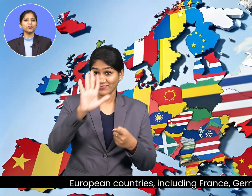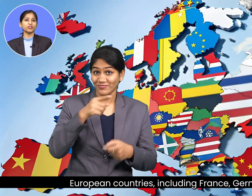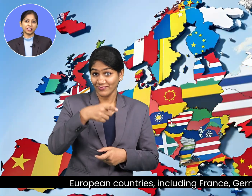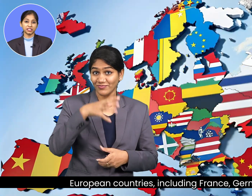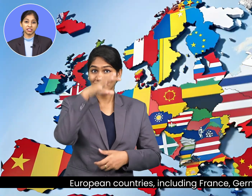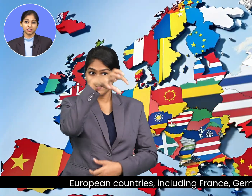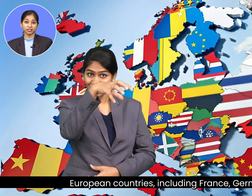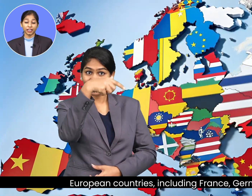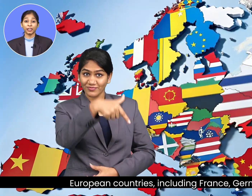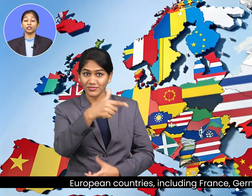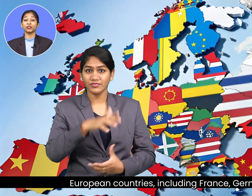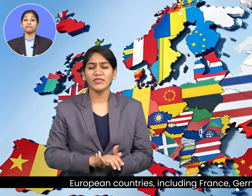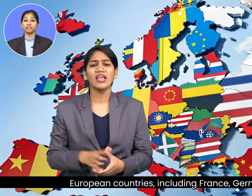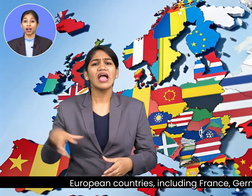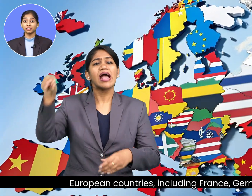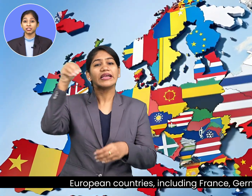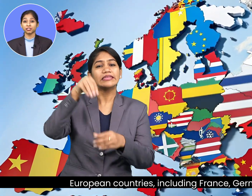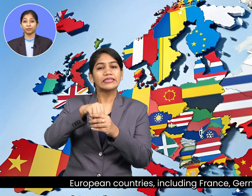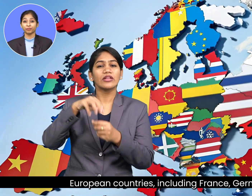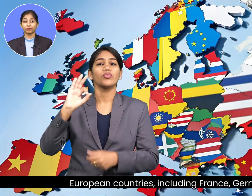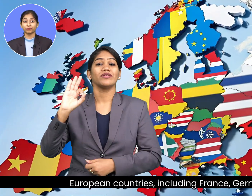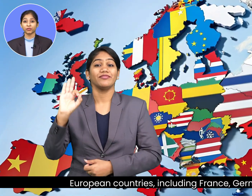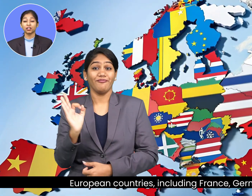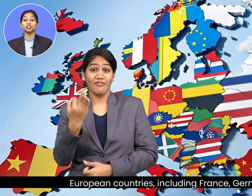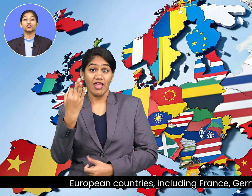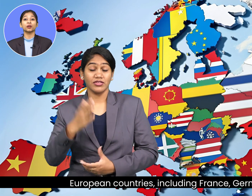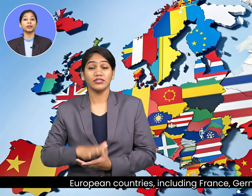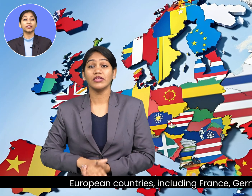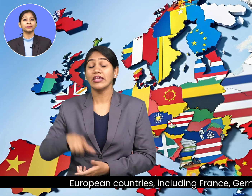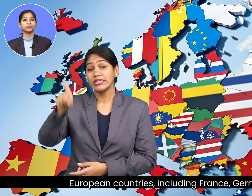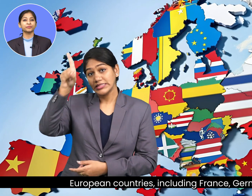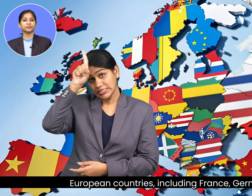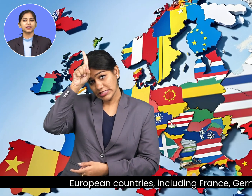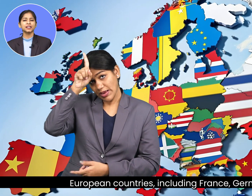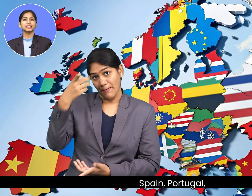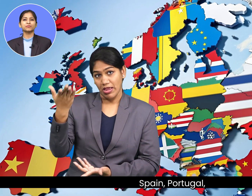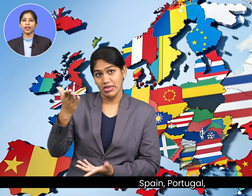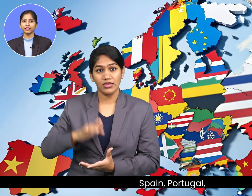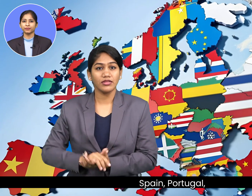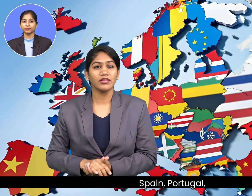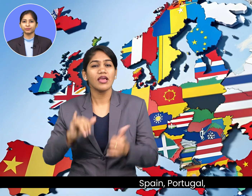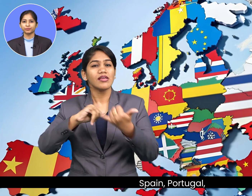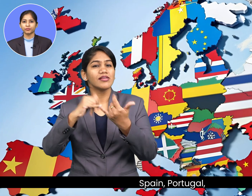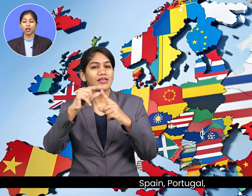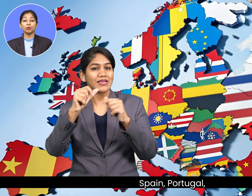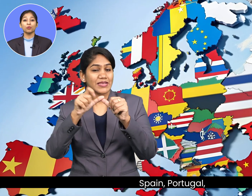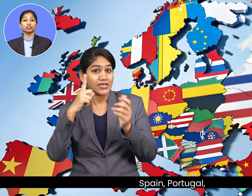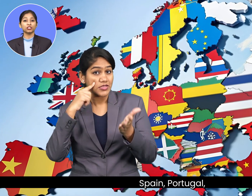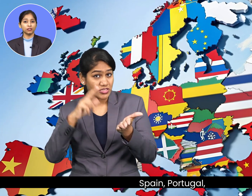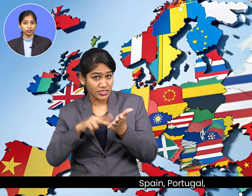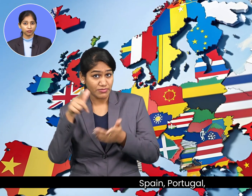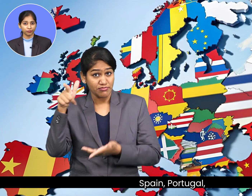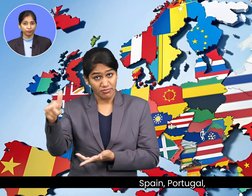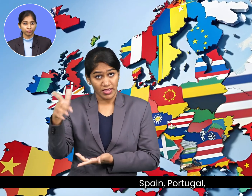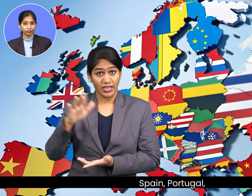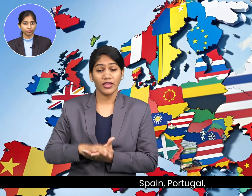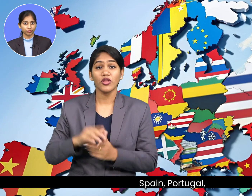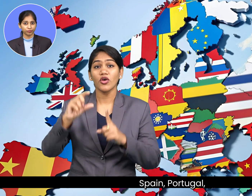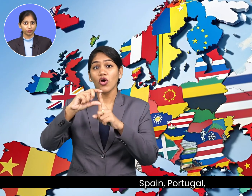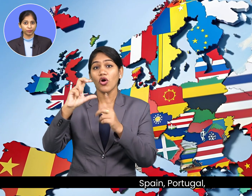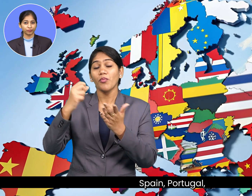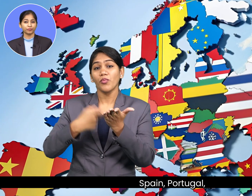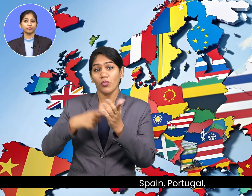European countries, including France, Germany, Spain, Portugal,